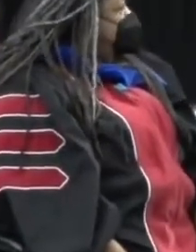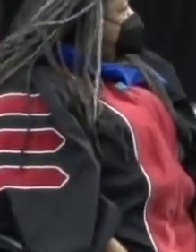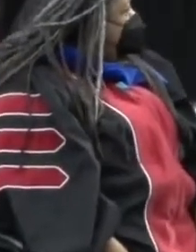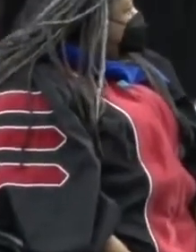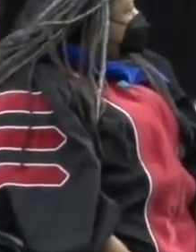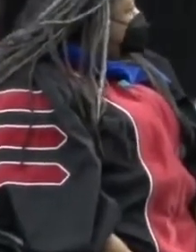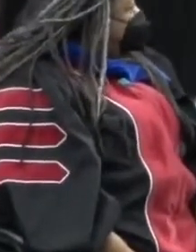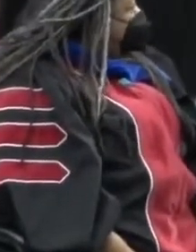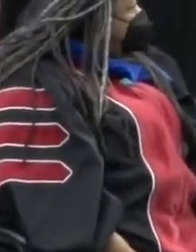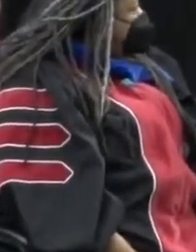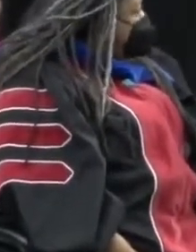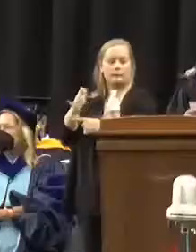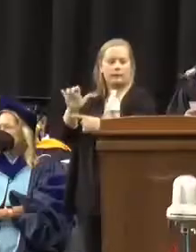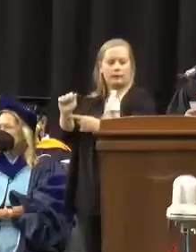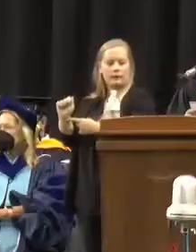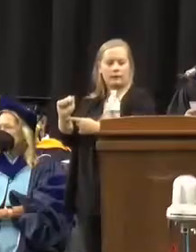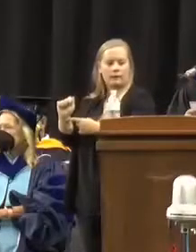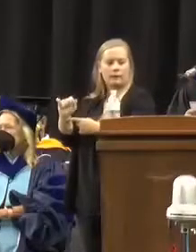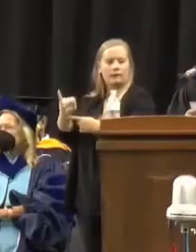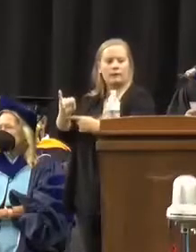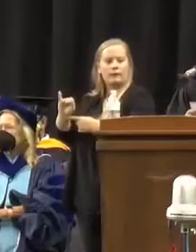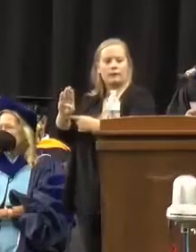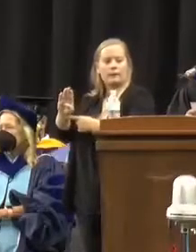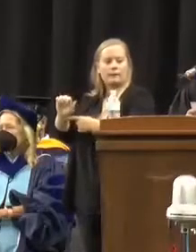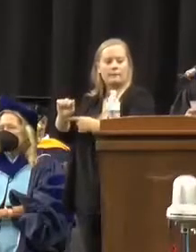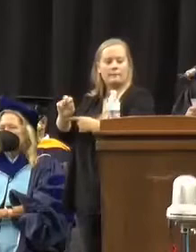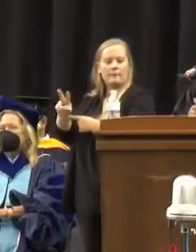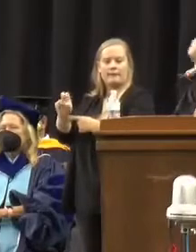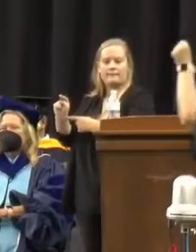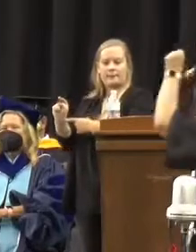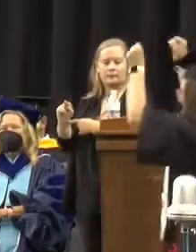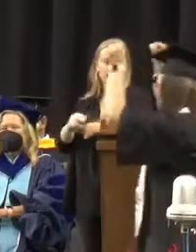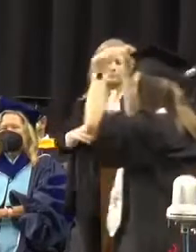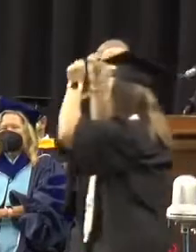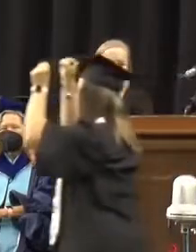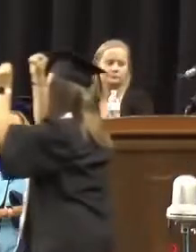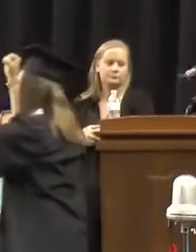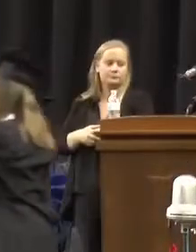Ibaven. Cynthia E. Ibaven.